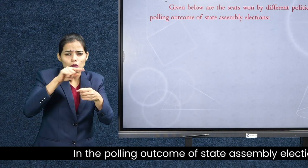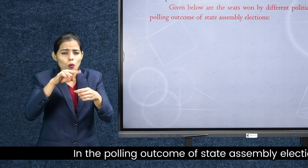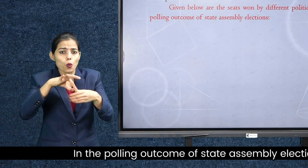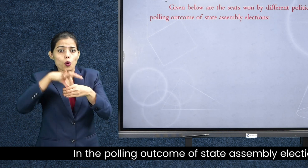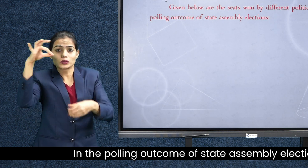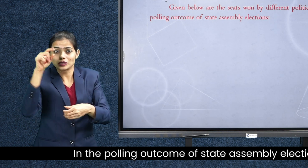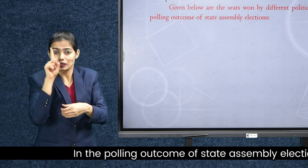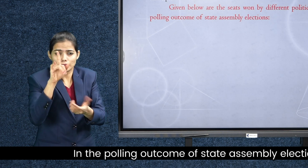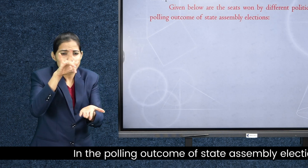elections.